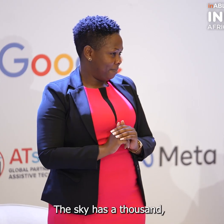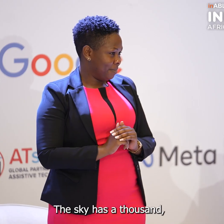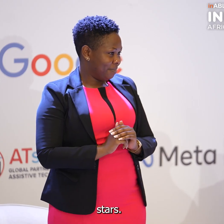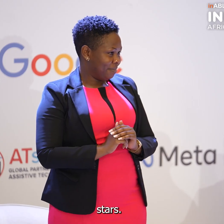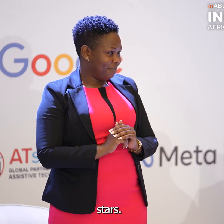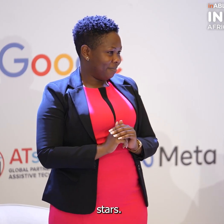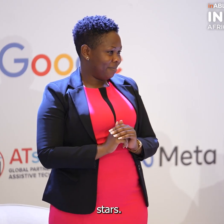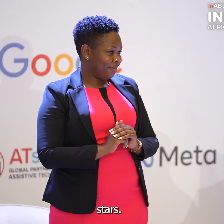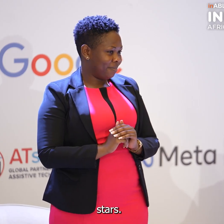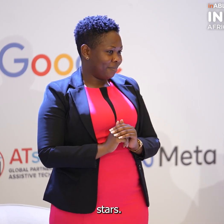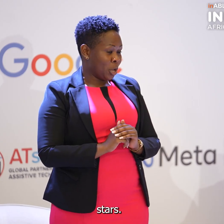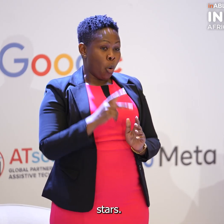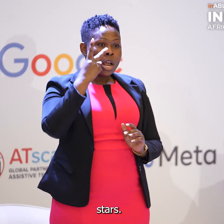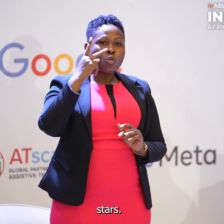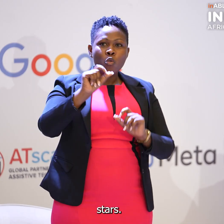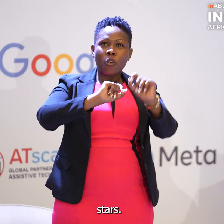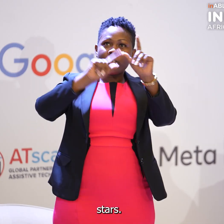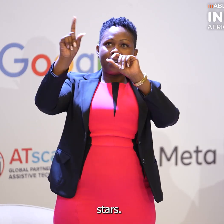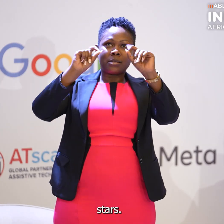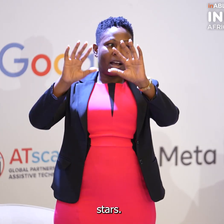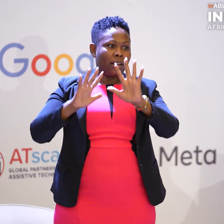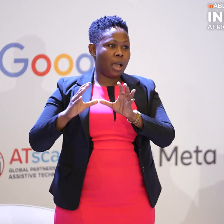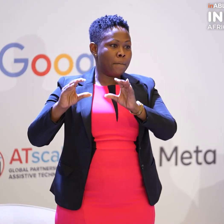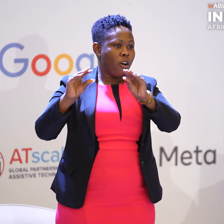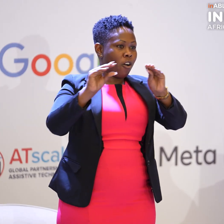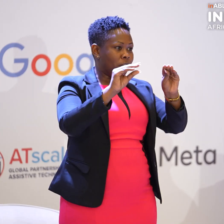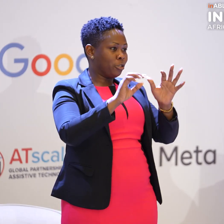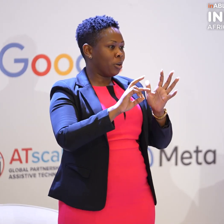1,000 stars.